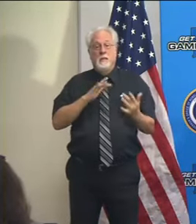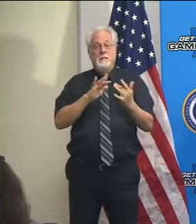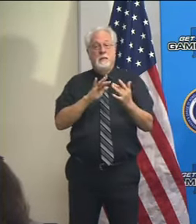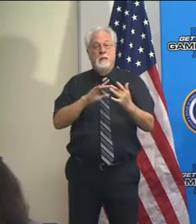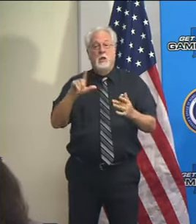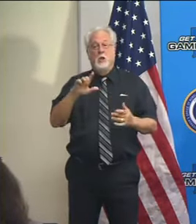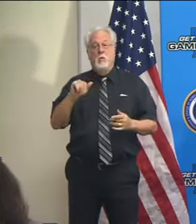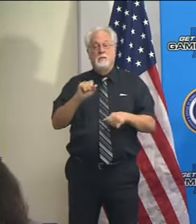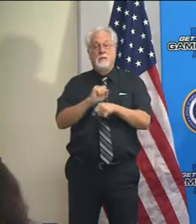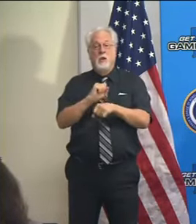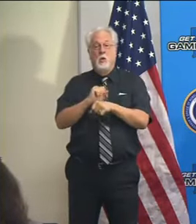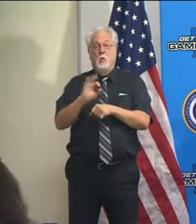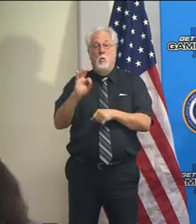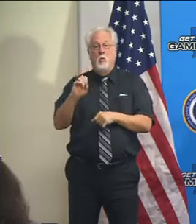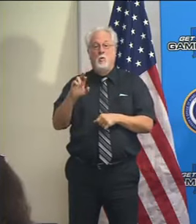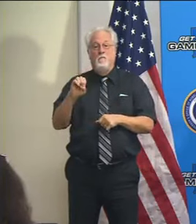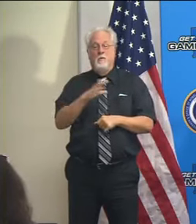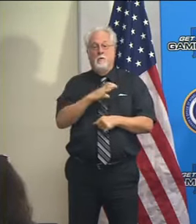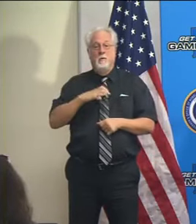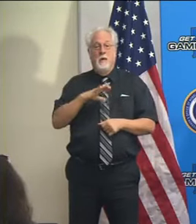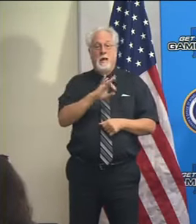contact the Louisiana Workforce Commission at